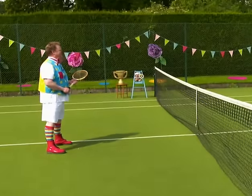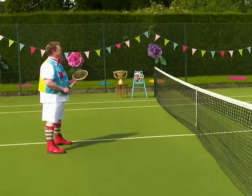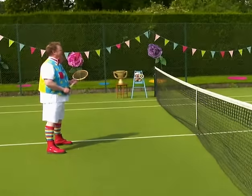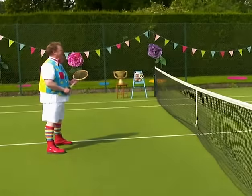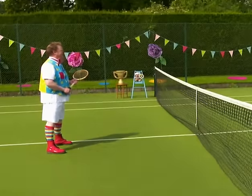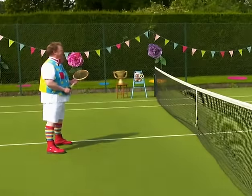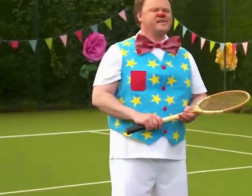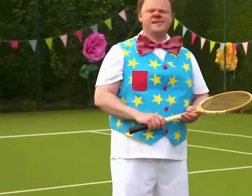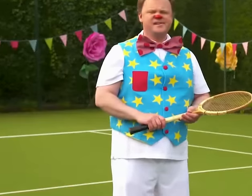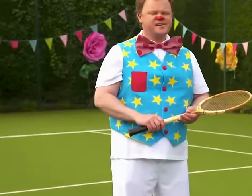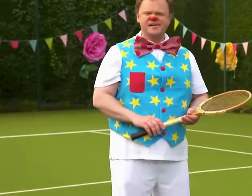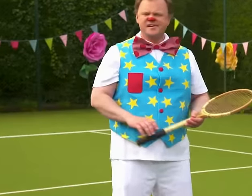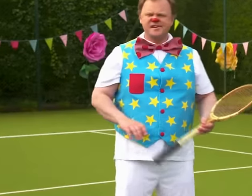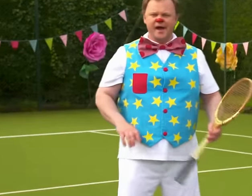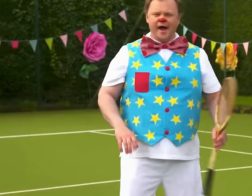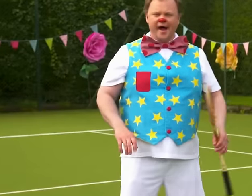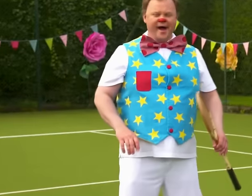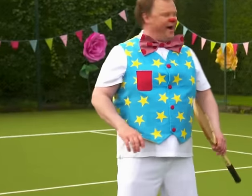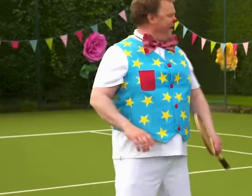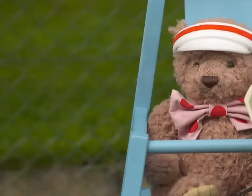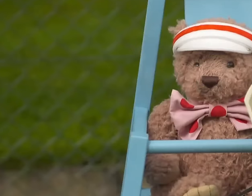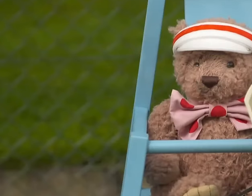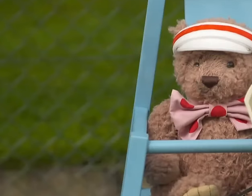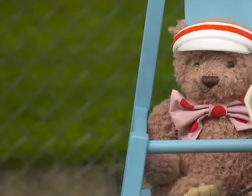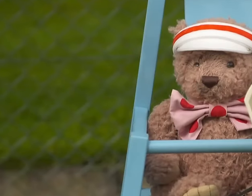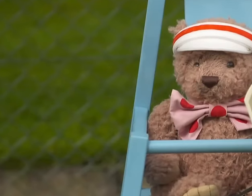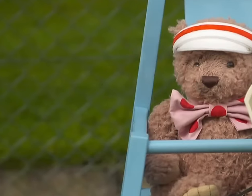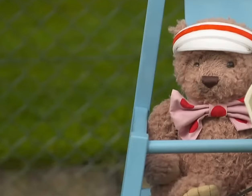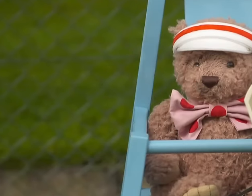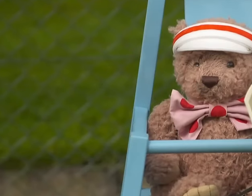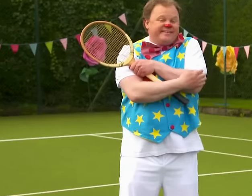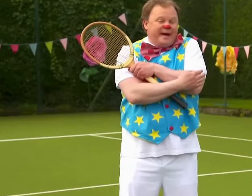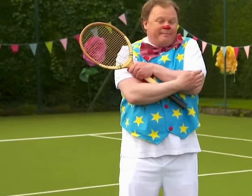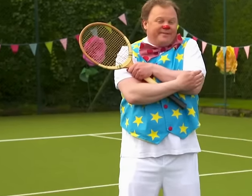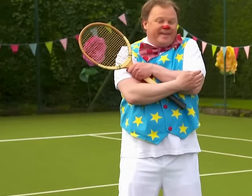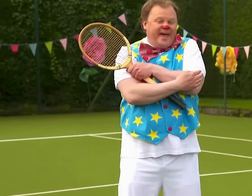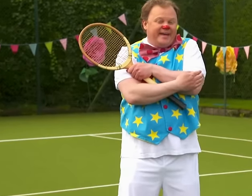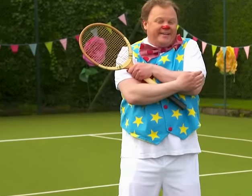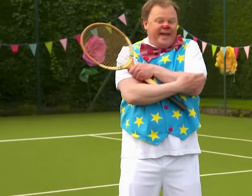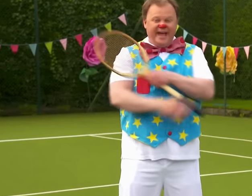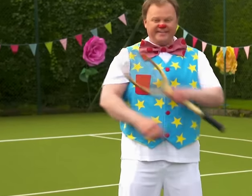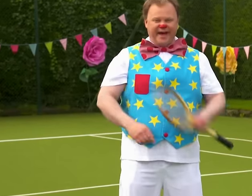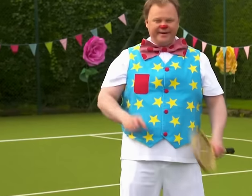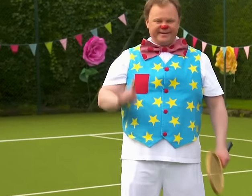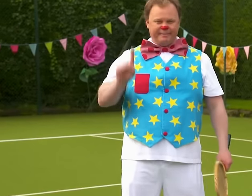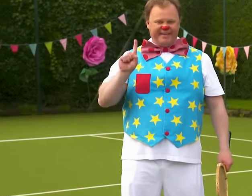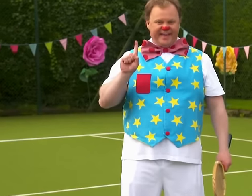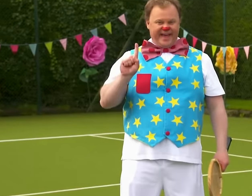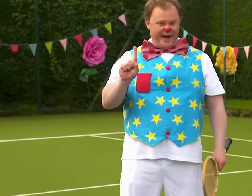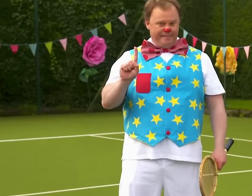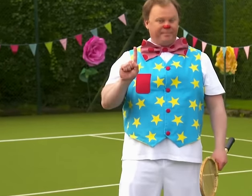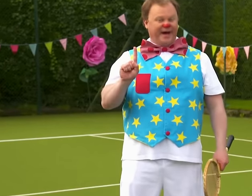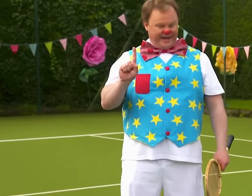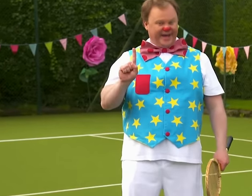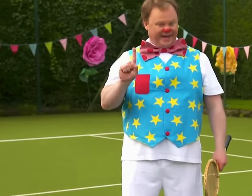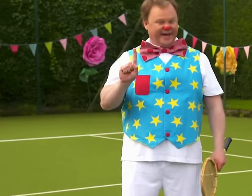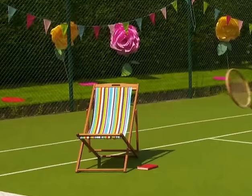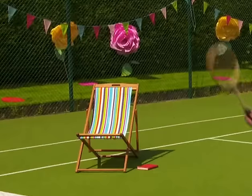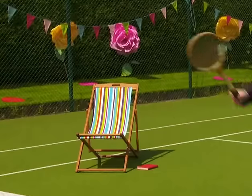you play by the rules, Mr. Tumble? Yes, Tumble Ted is going to be the umpire.